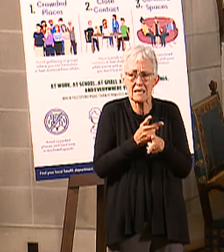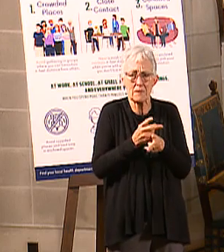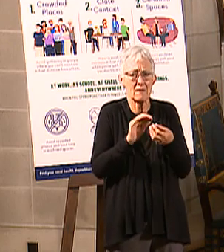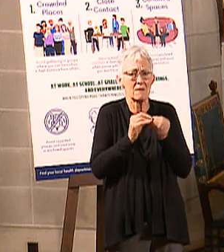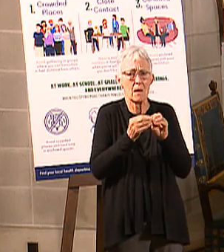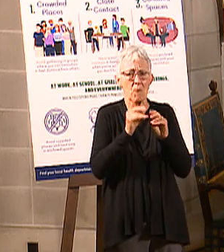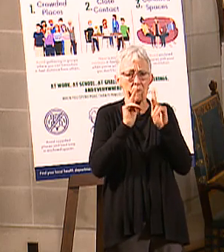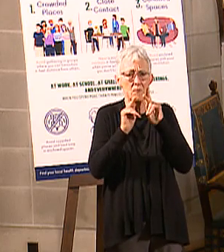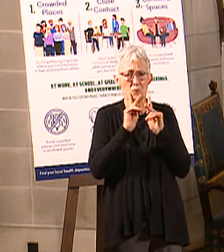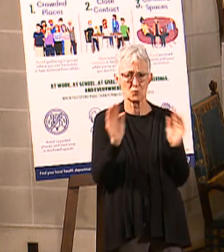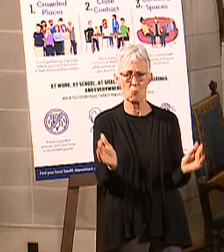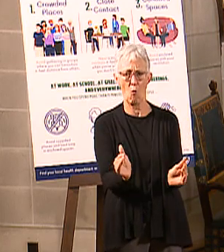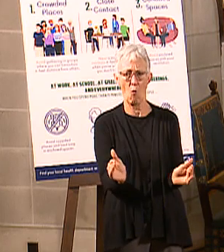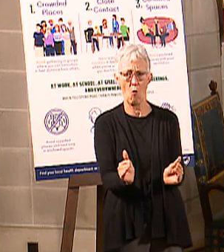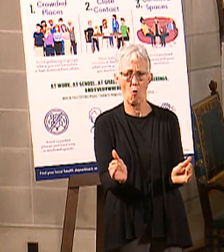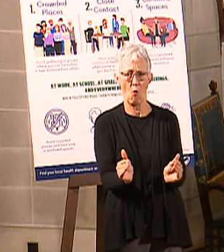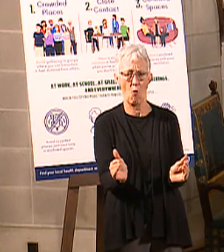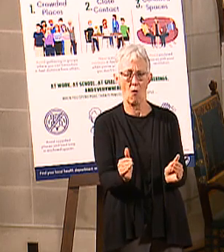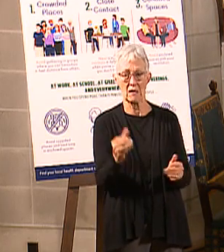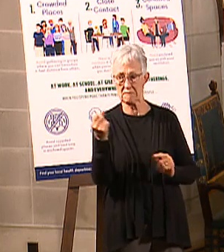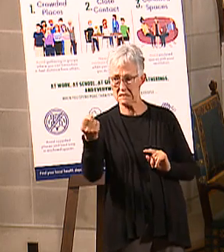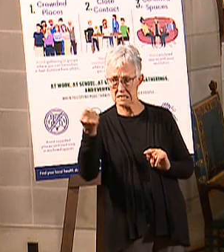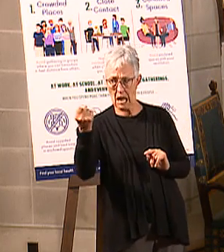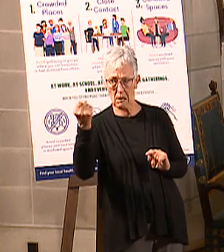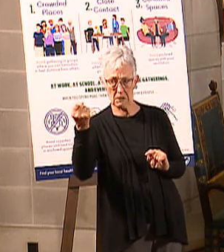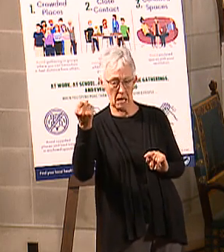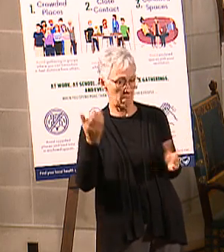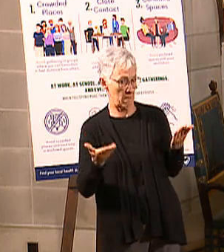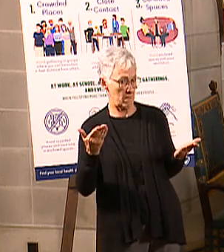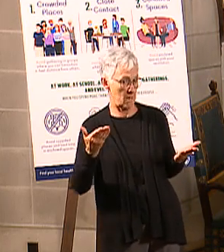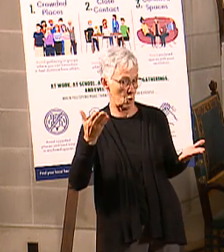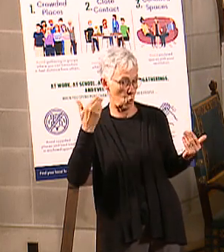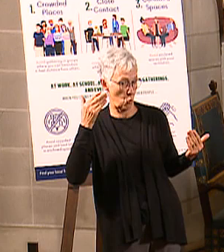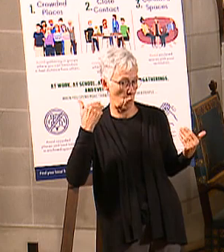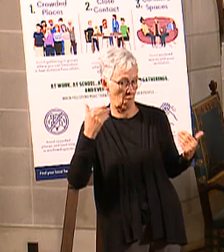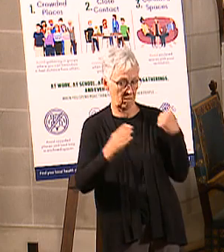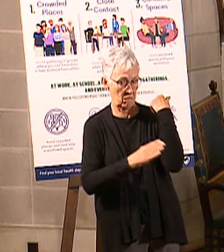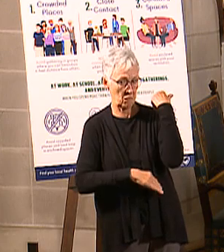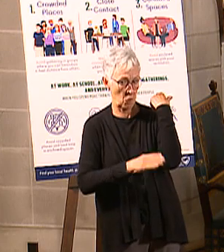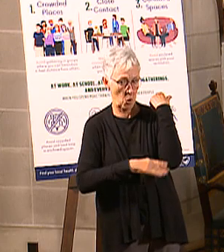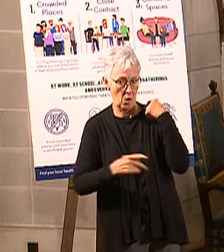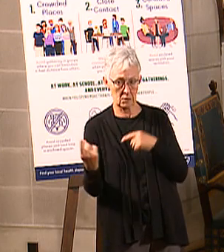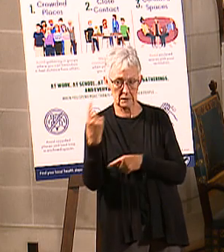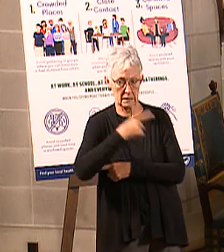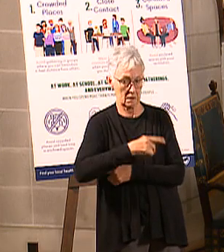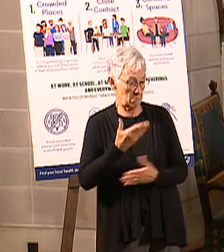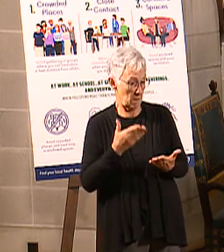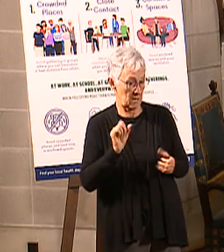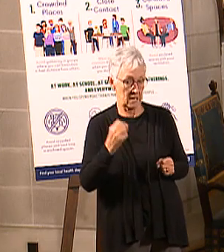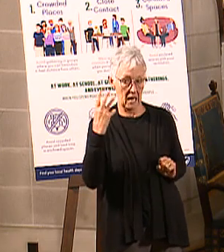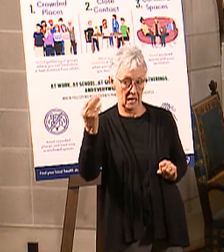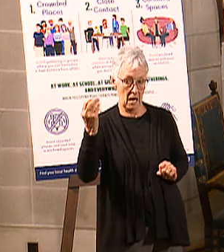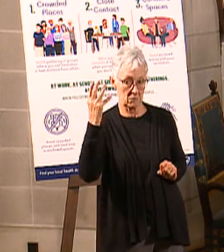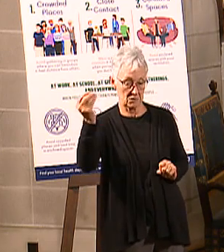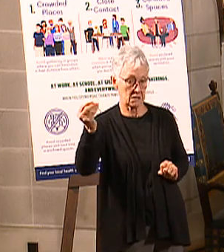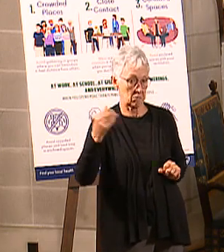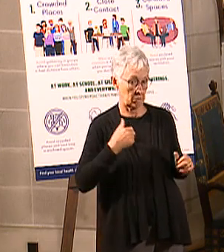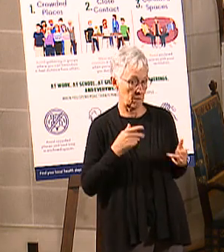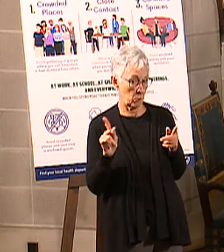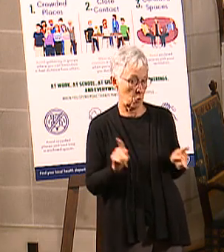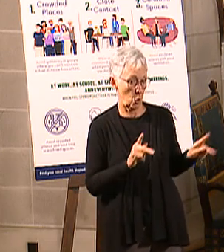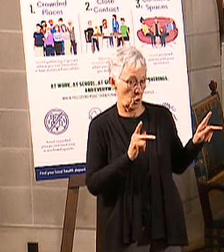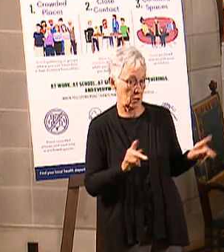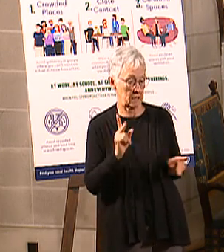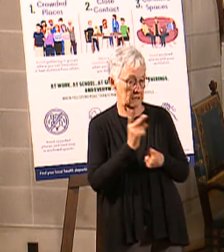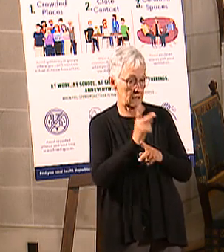I don't know what the weather is going be like on Saturday. It's probably going to be a nice cool fall day if you can move your TV outside and have the party outside and try to keep people spaced six feet